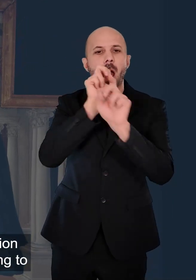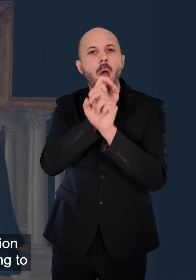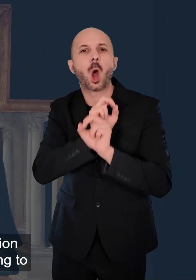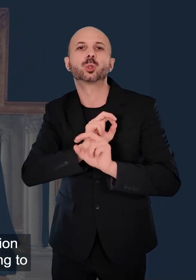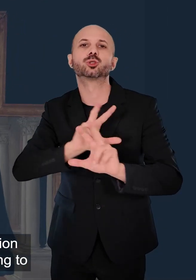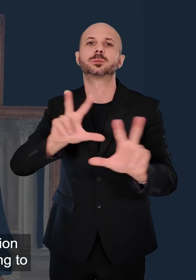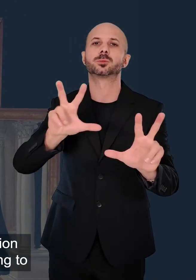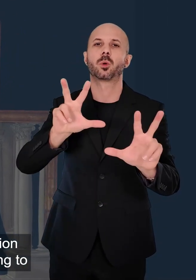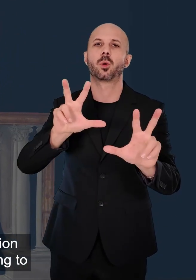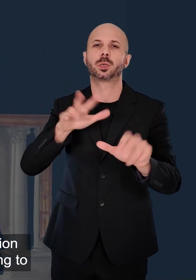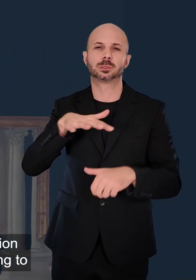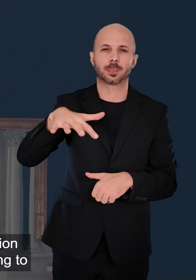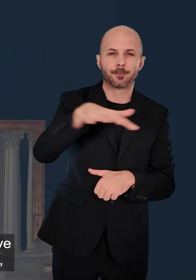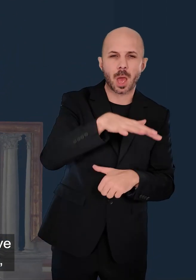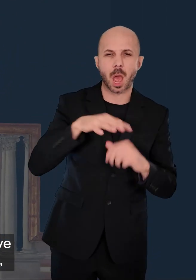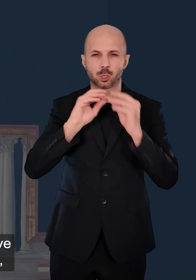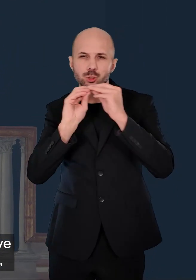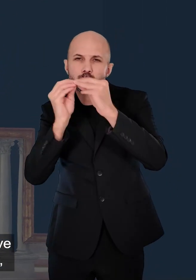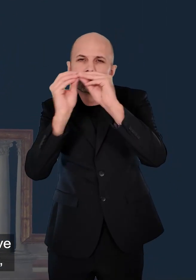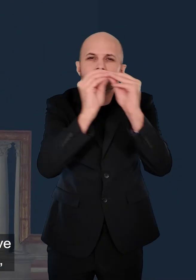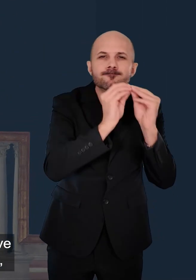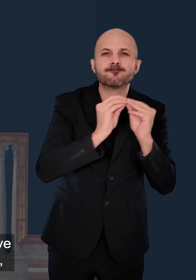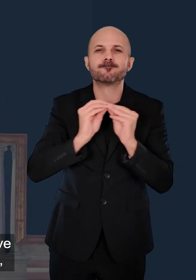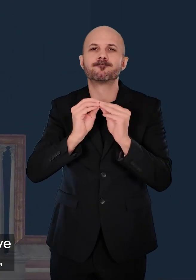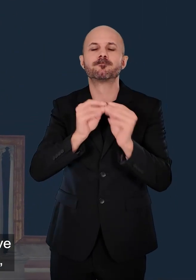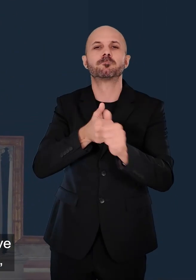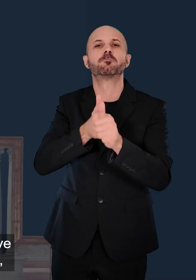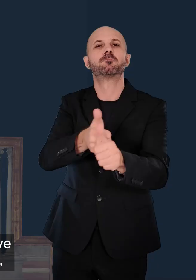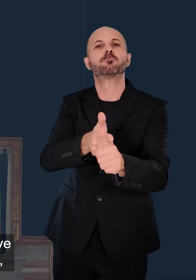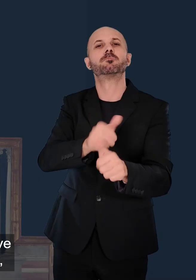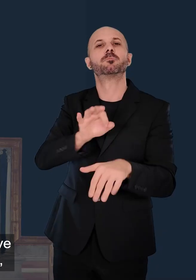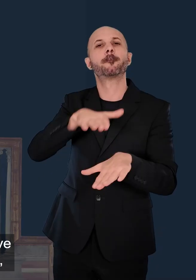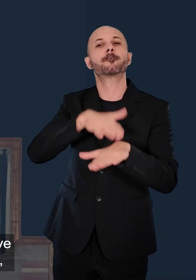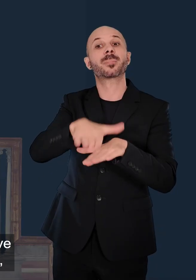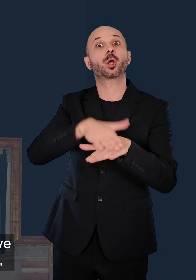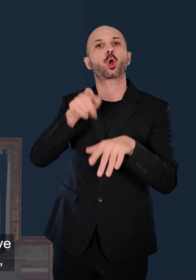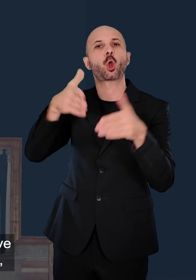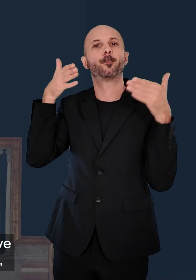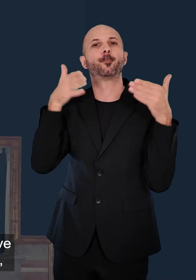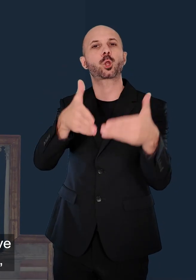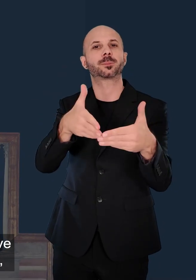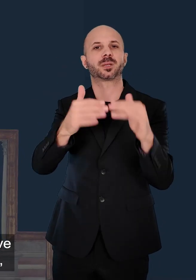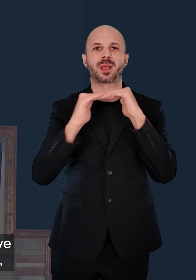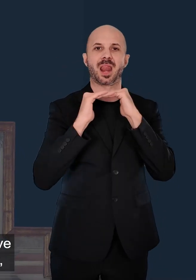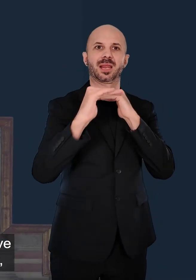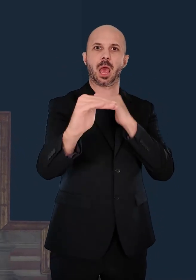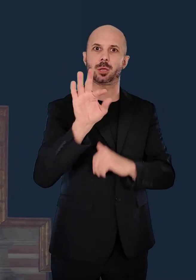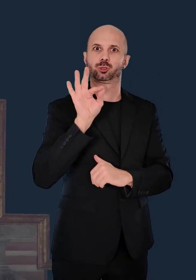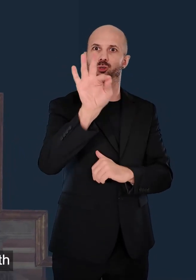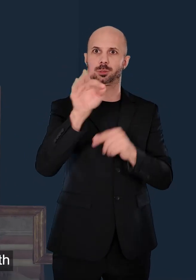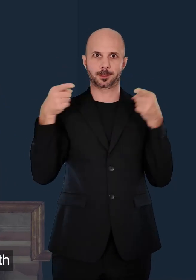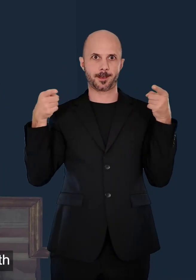space constructed according to the method of linear perspective, with a central vanishing